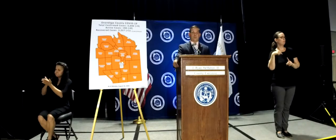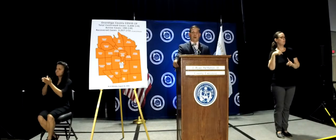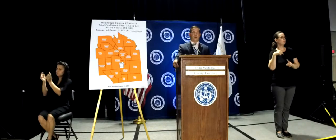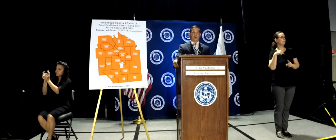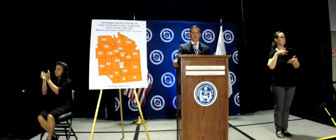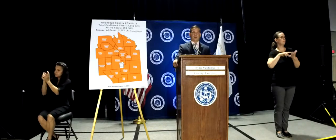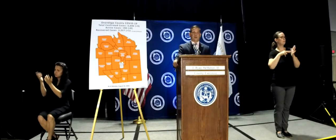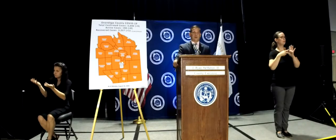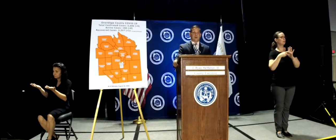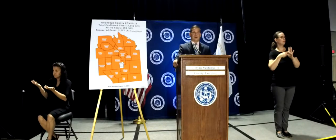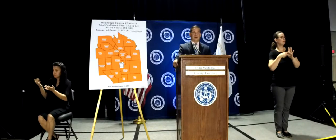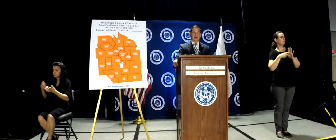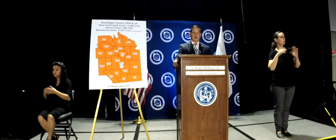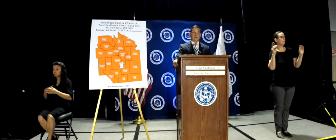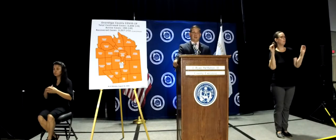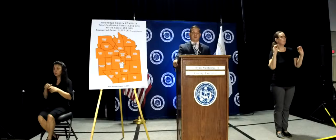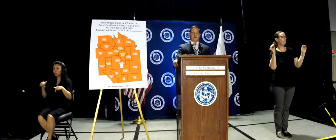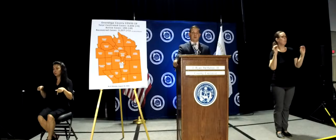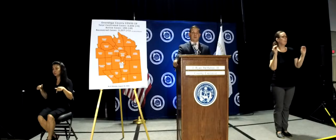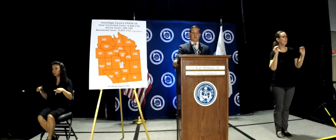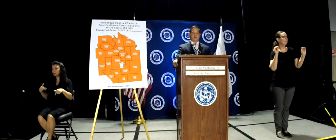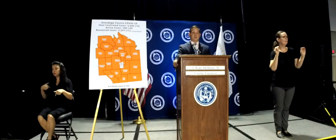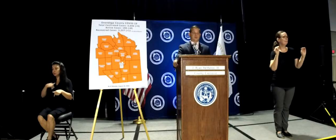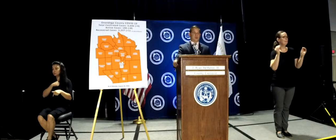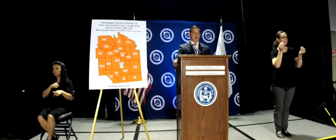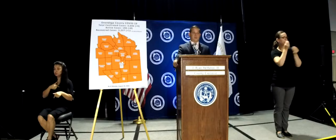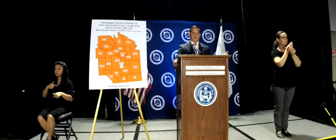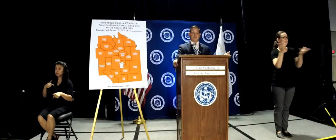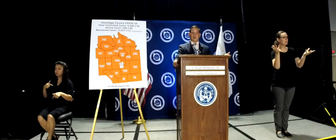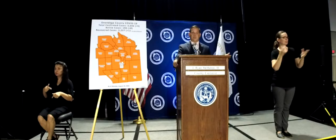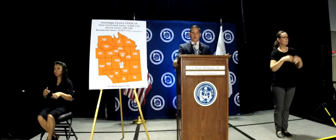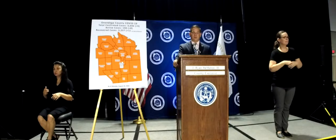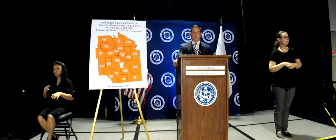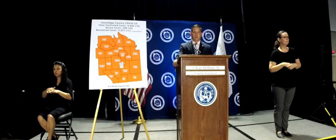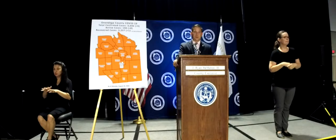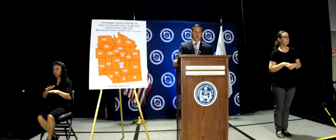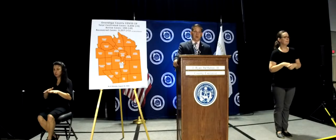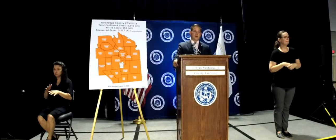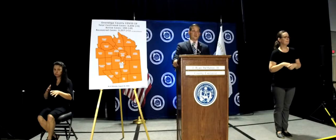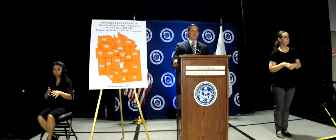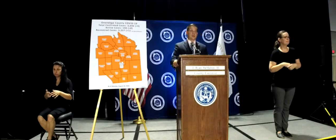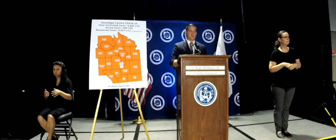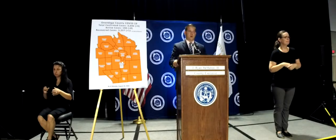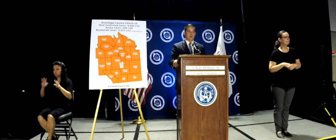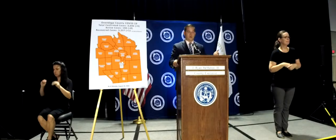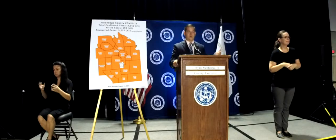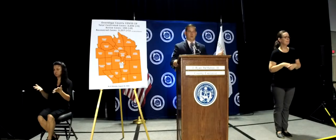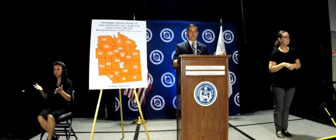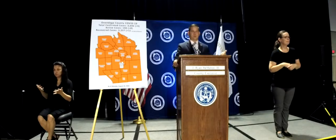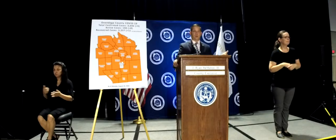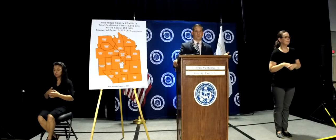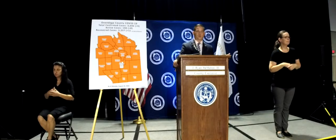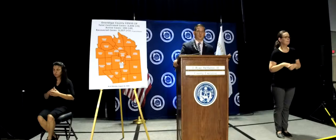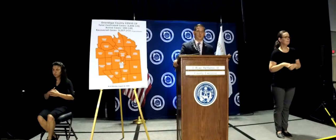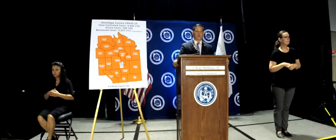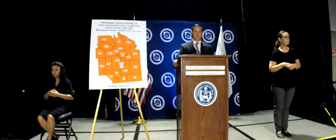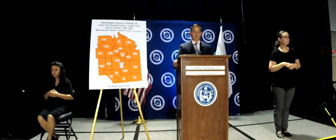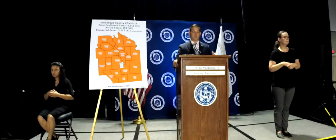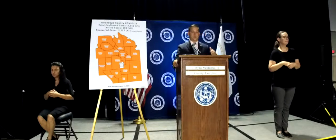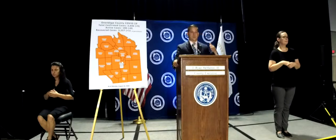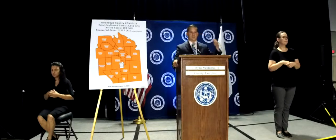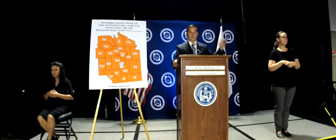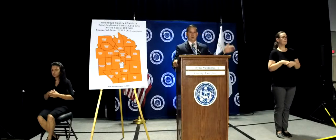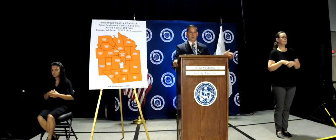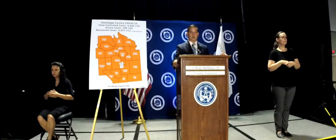just not a priority. I think they're talking about a skinny bill. A skinny bill would include support for schools,